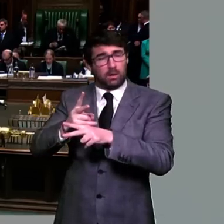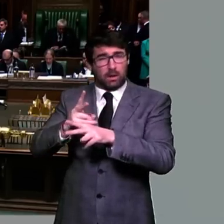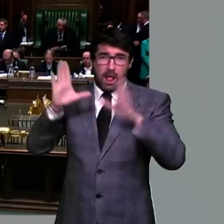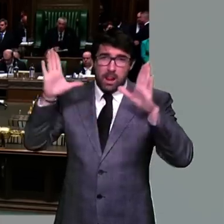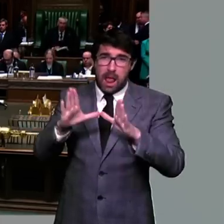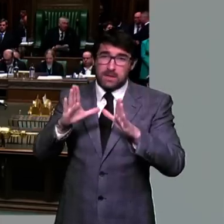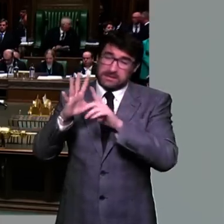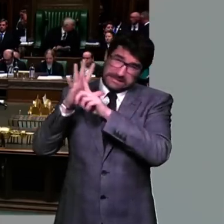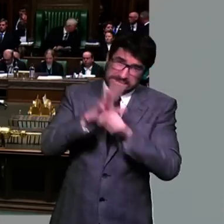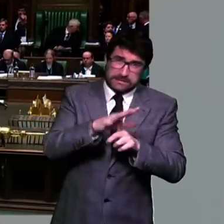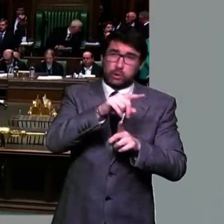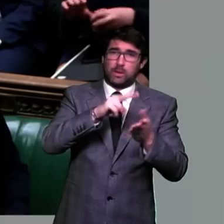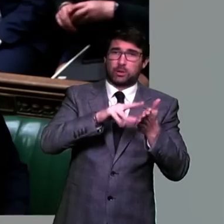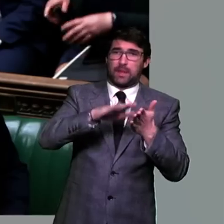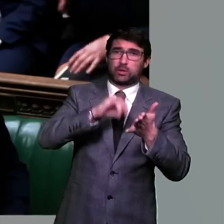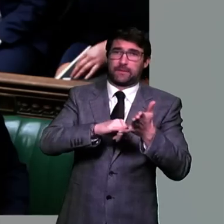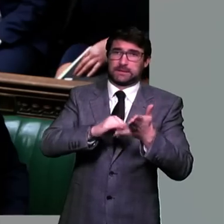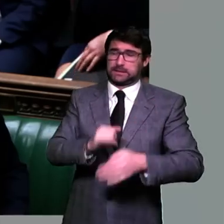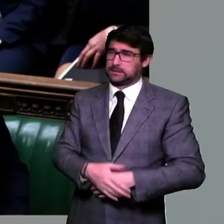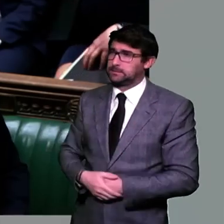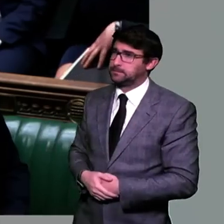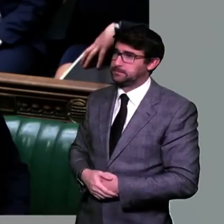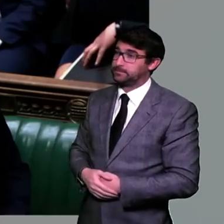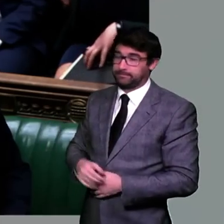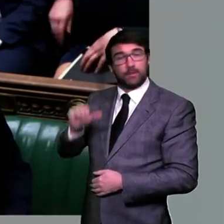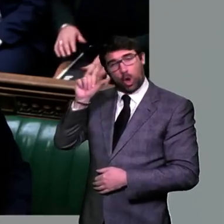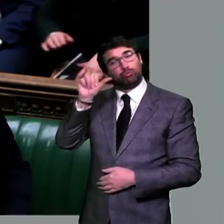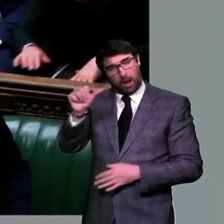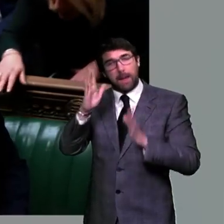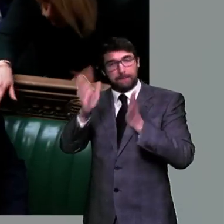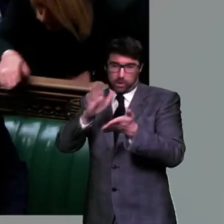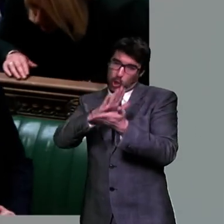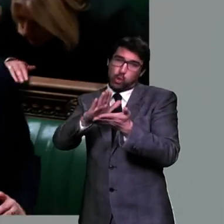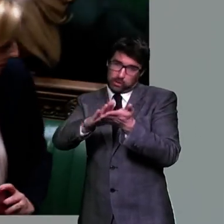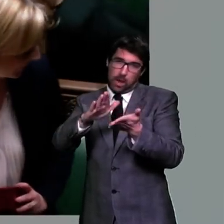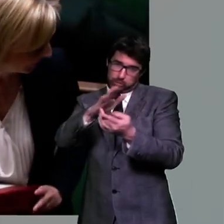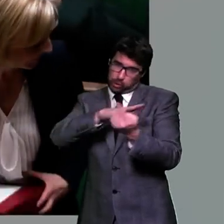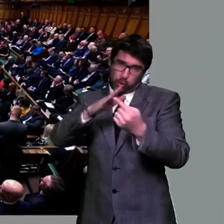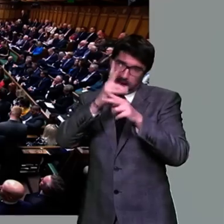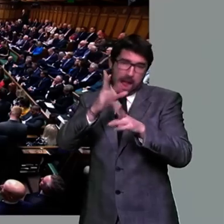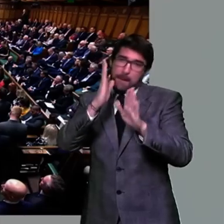Minister. Yes, we are committed to social care reform. We do need to deal with those issues.